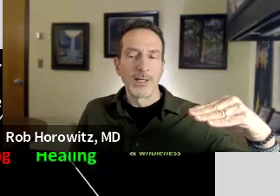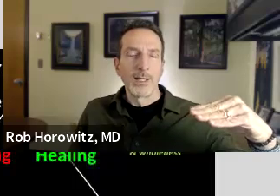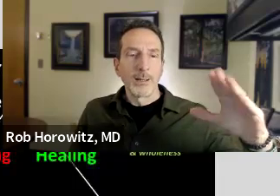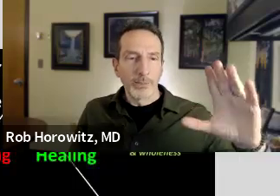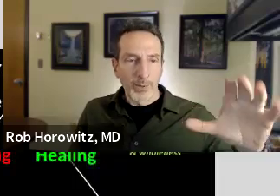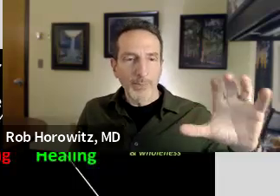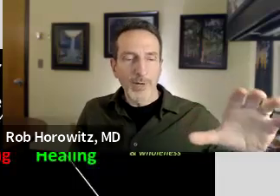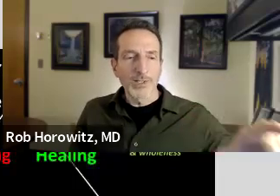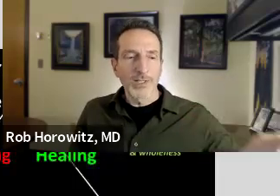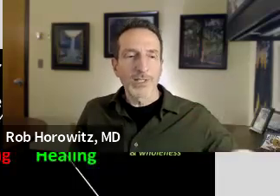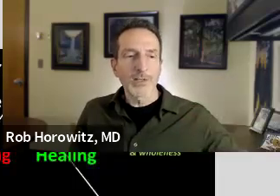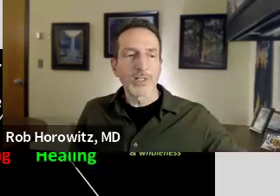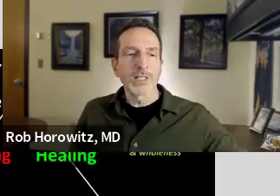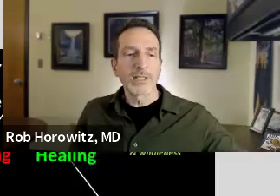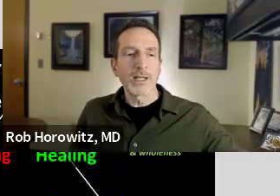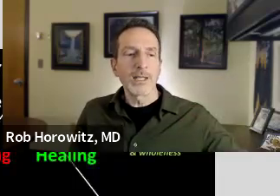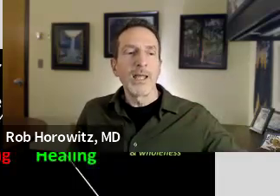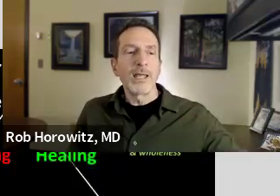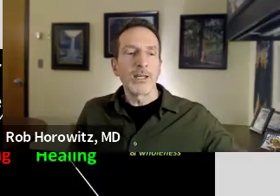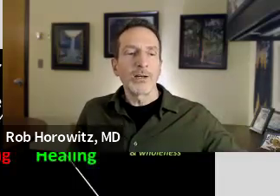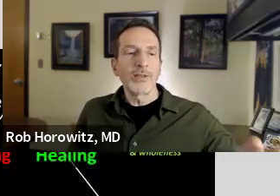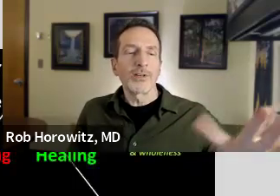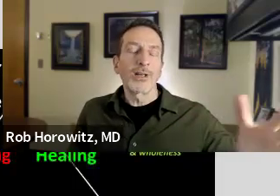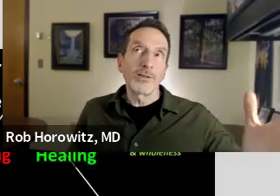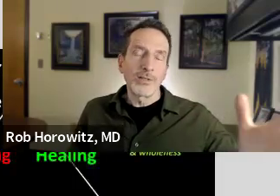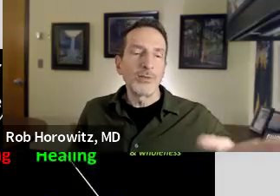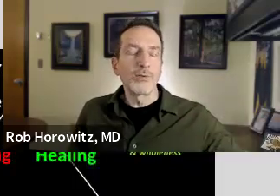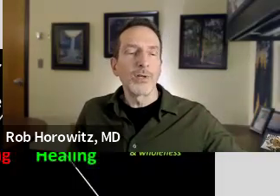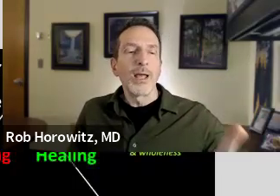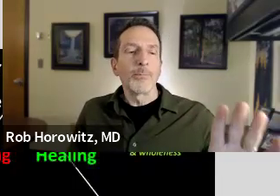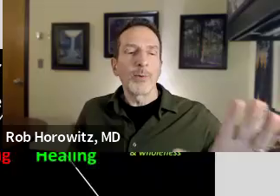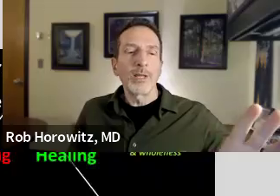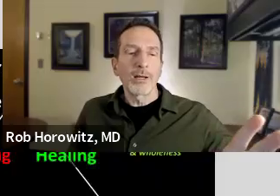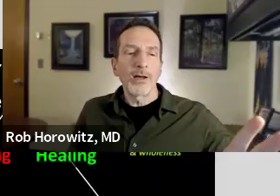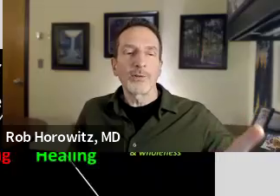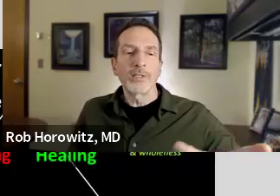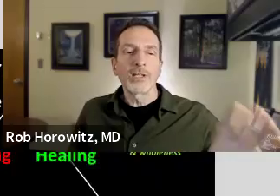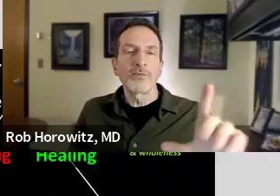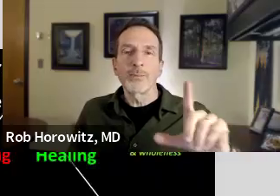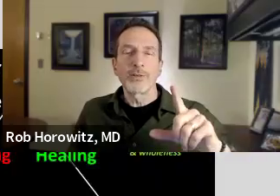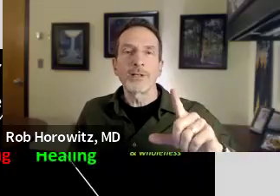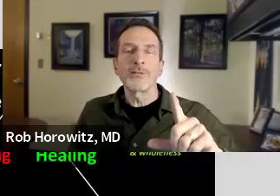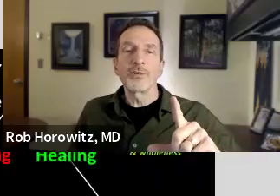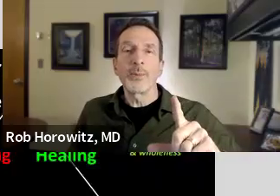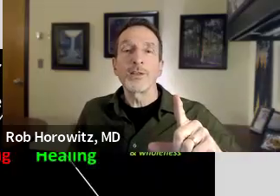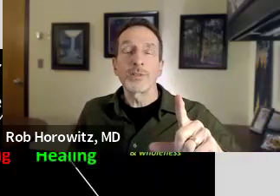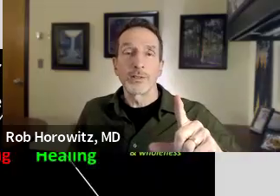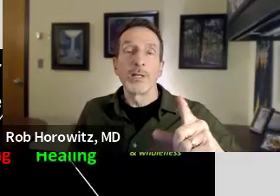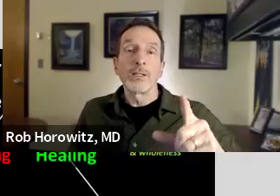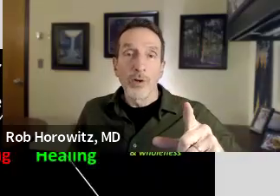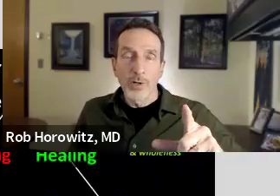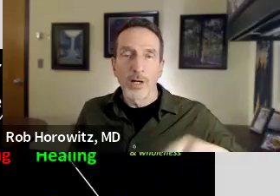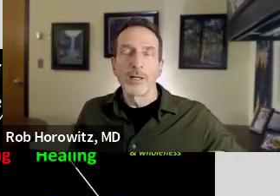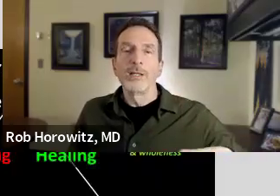Pal-KAP. The preparation session is sitting. Here is a cartoon, but we got authorization from our very first